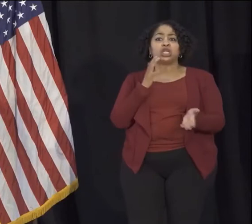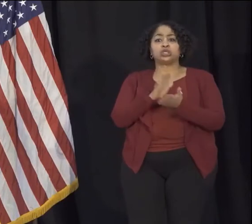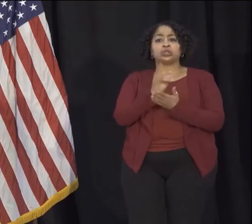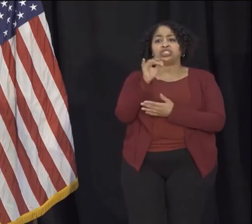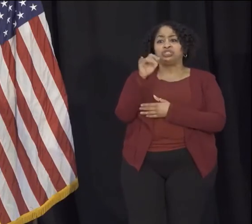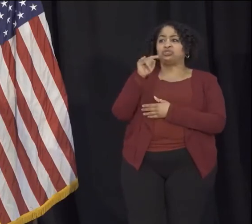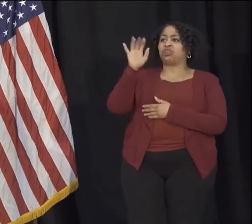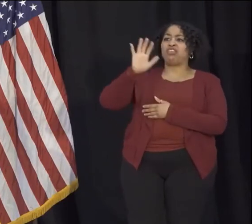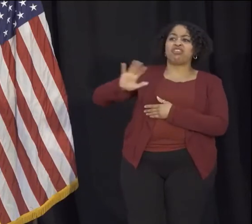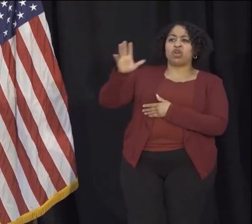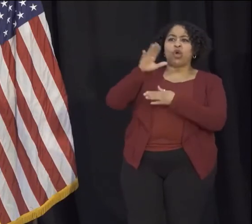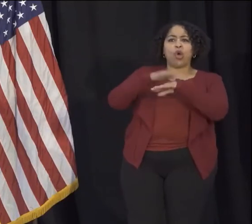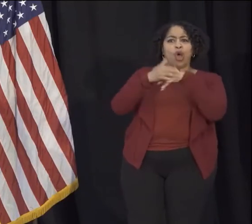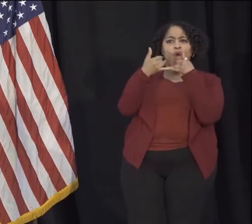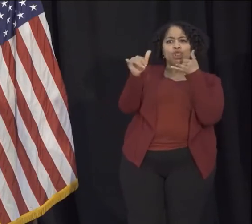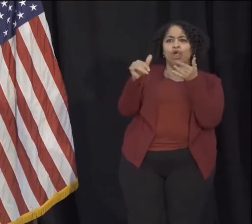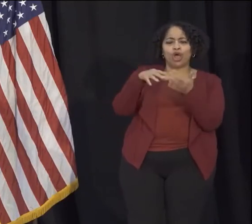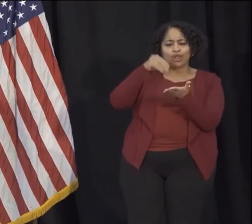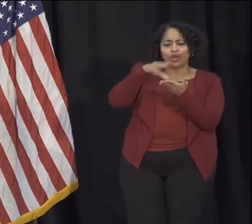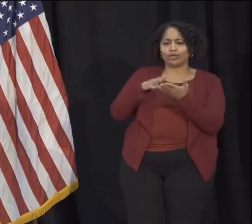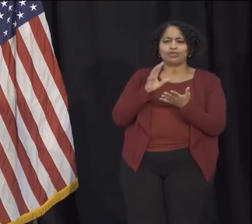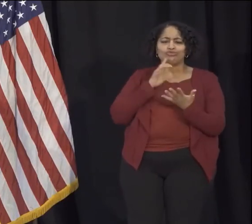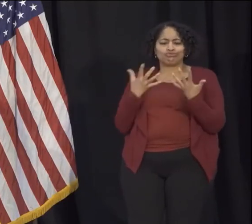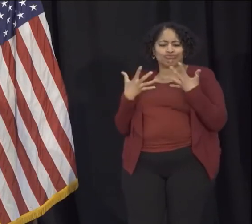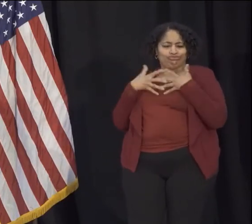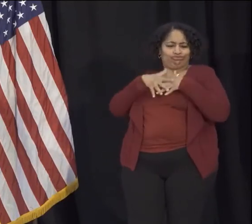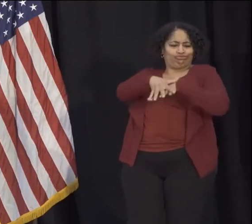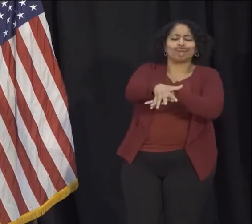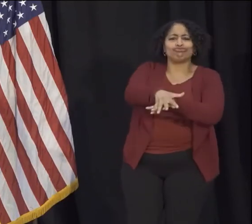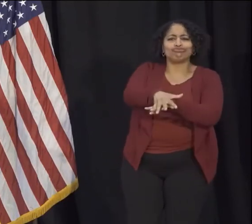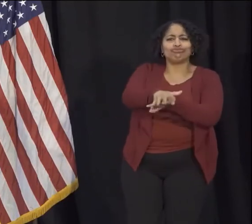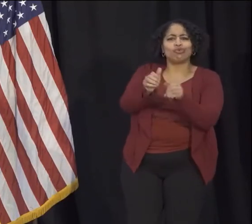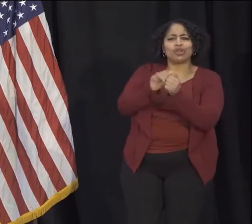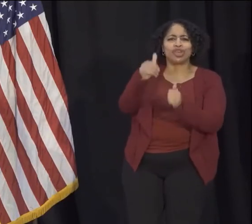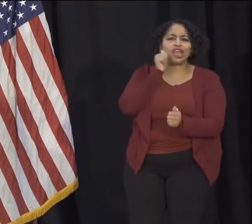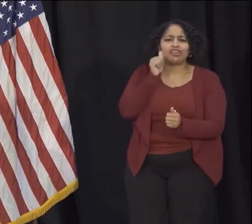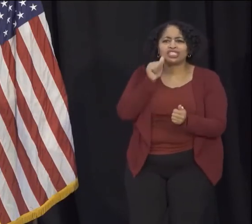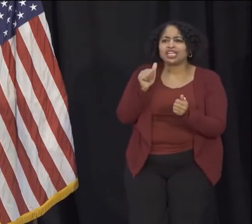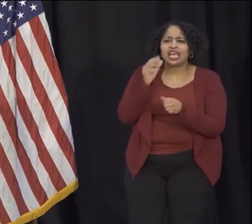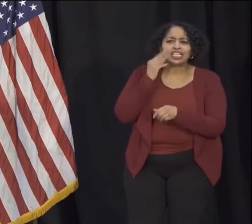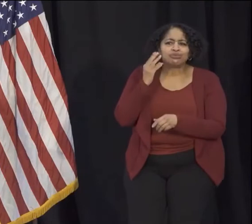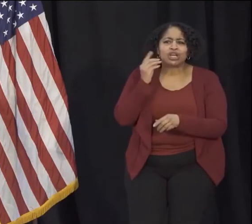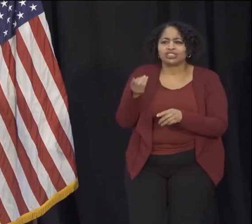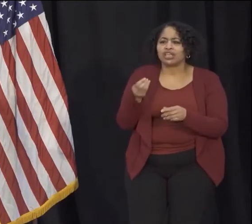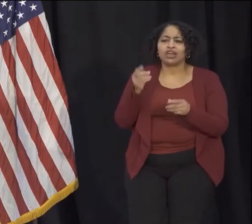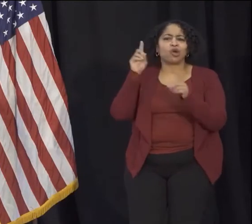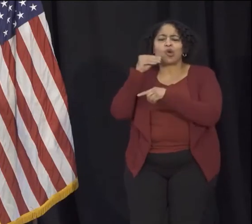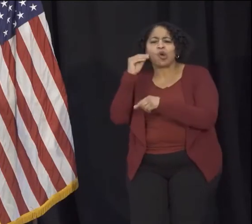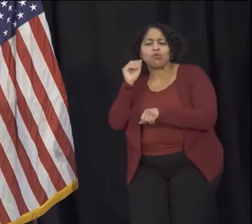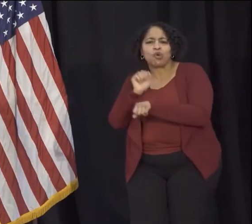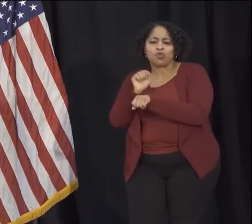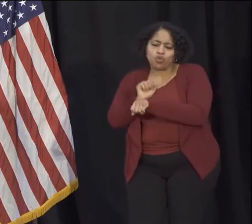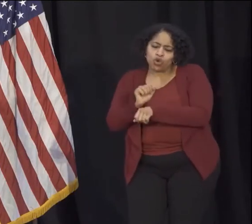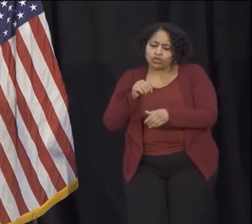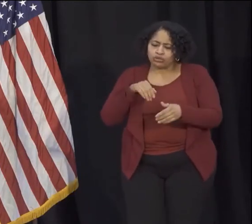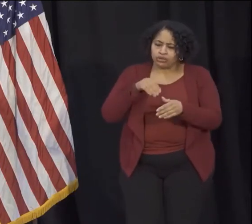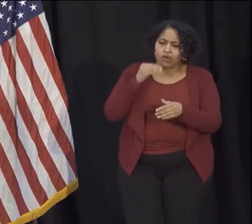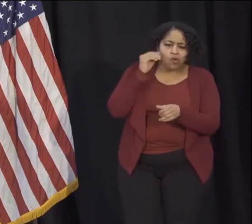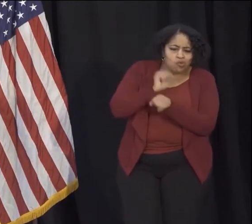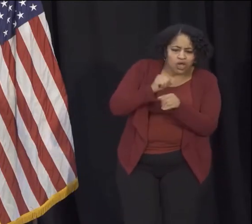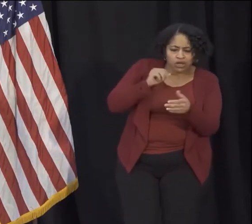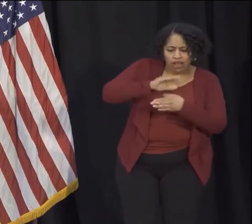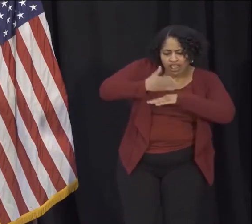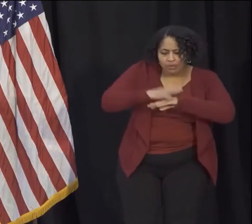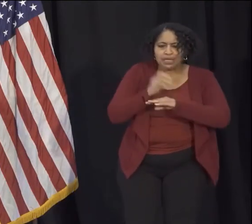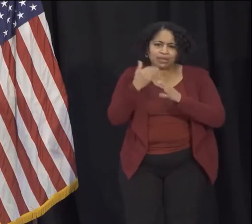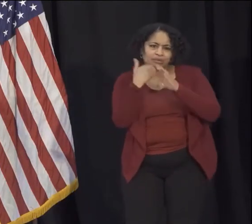Their online learning is so integrated into their everyday experience. They go home and do their homework on their laptops. They can email their teachers at night.